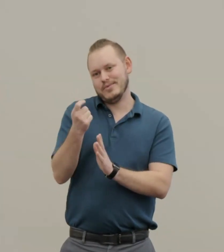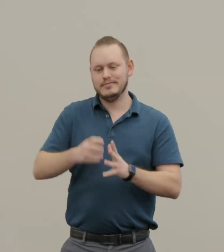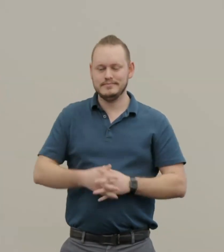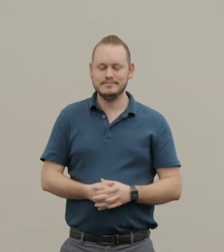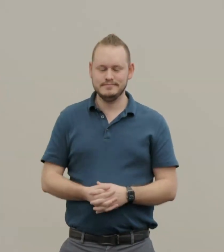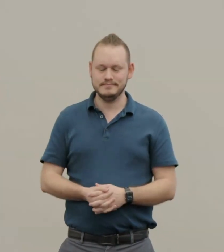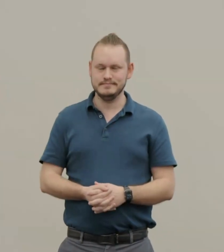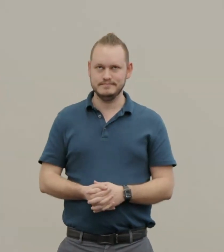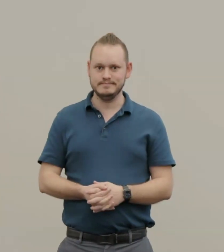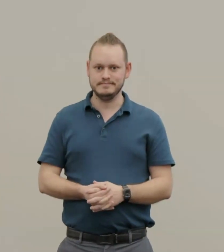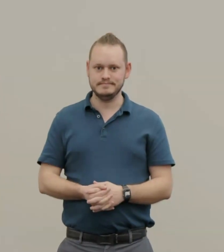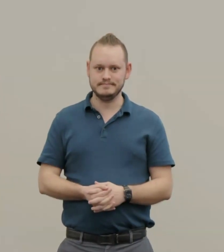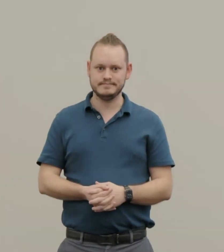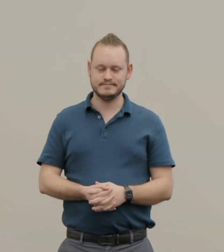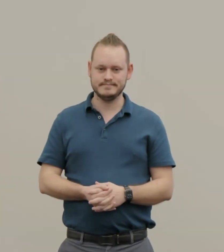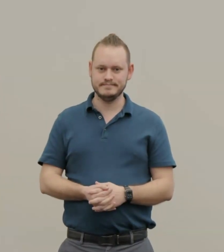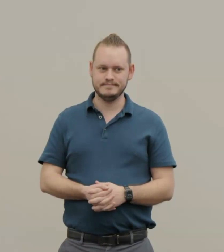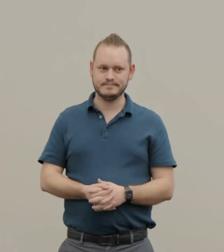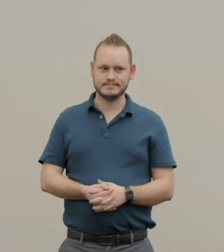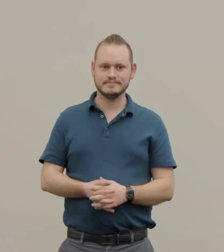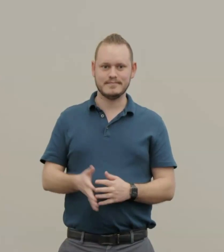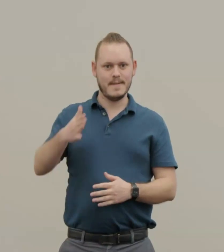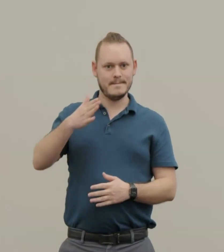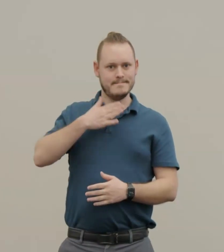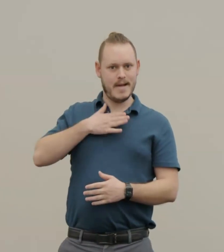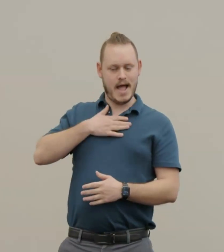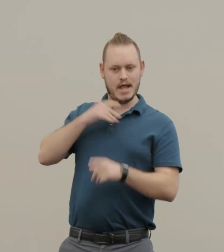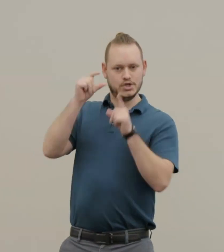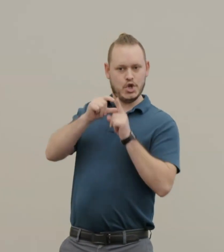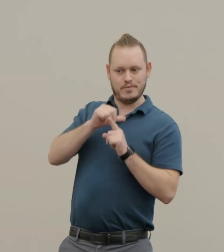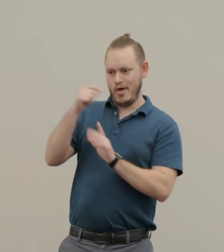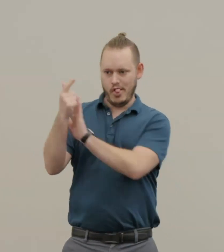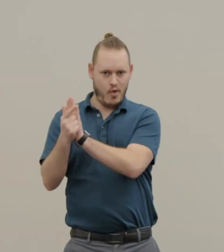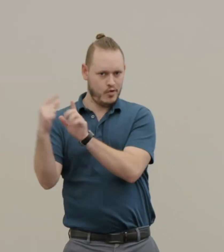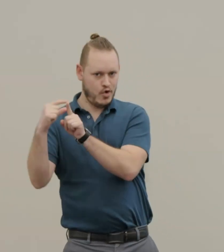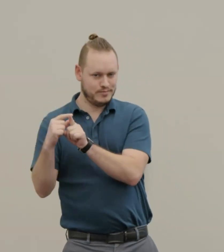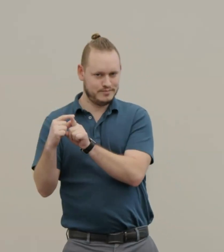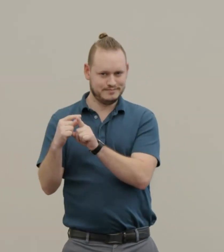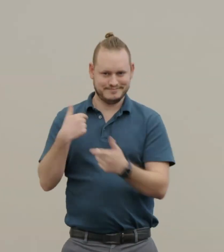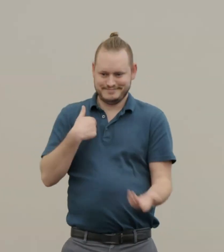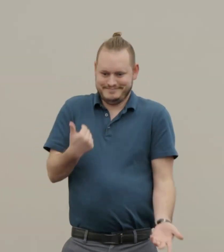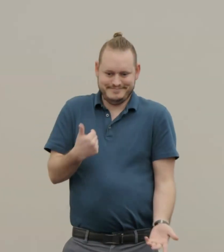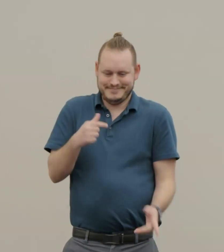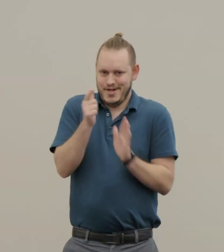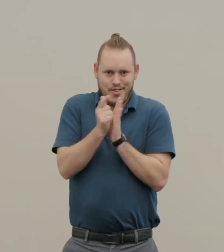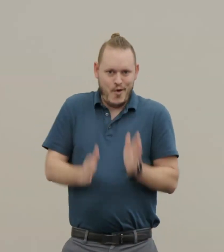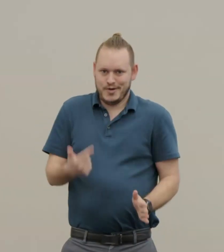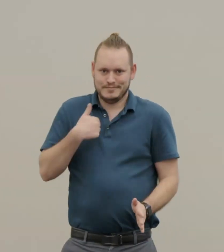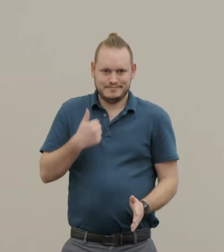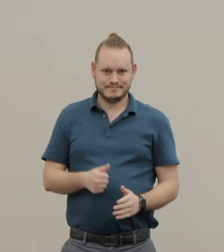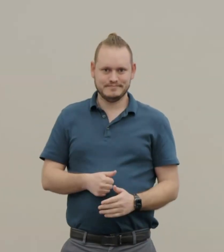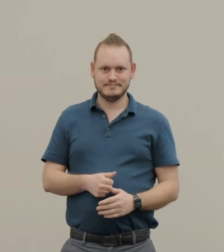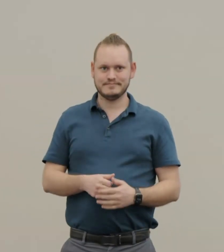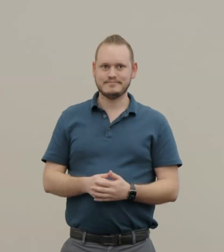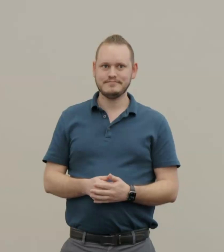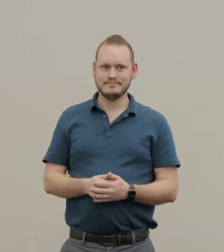bit in my terms, not lawyer terms, because again, not a lawyer. Do not take your legal